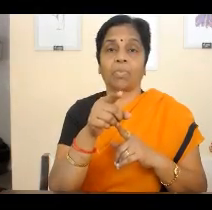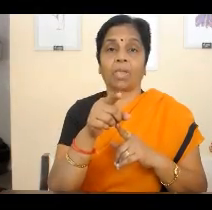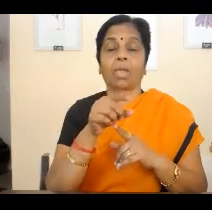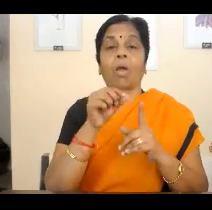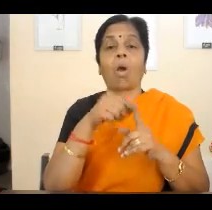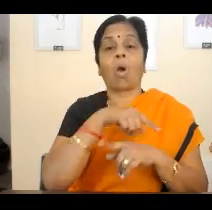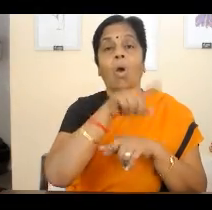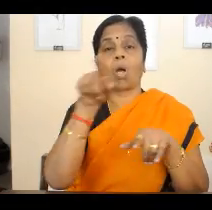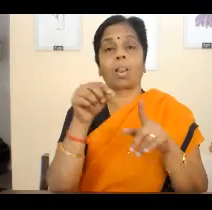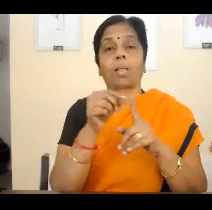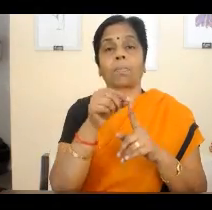purposes.